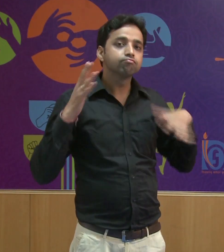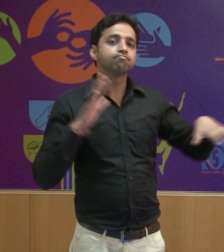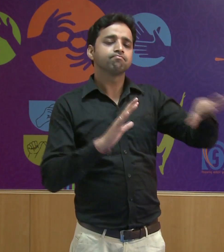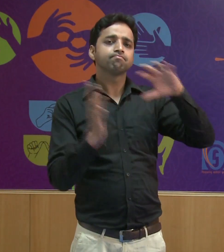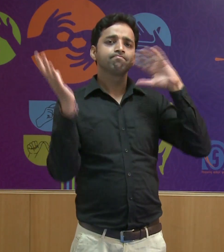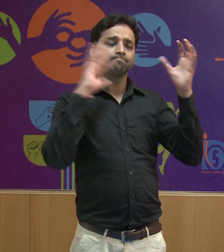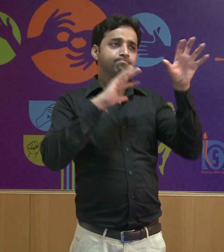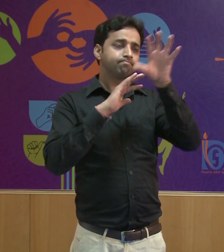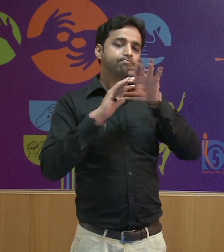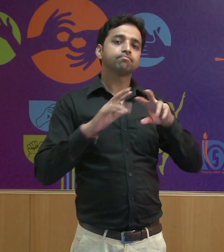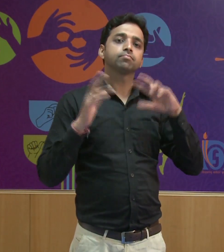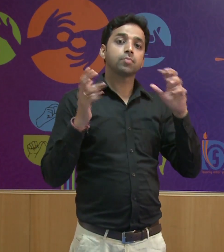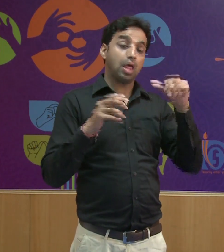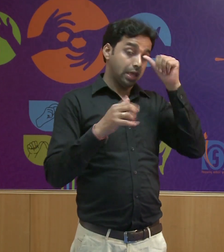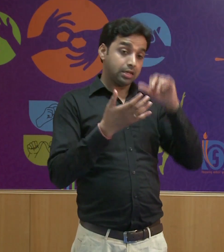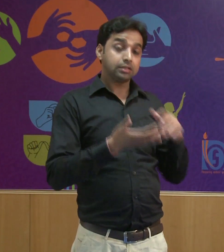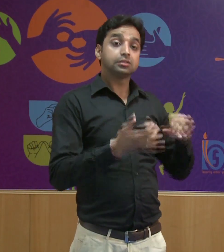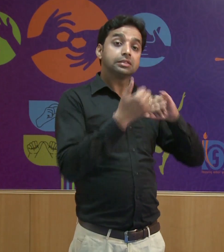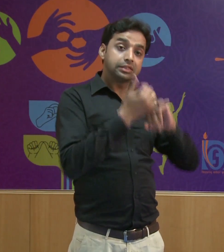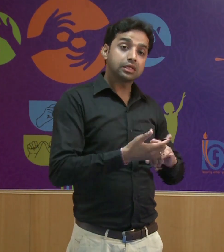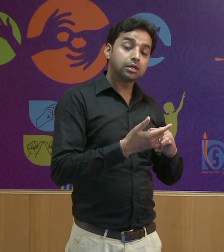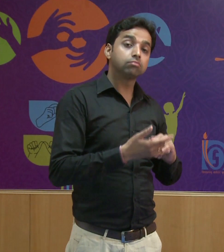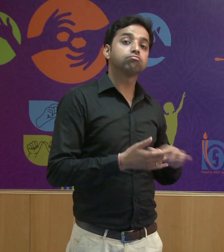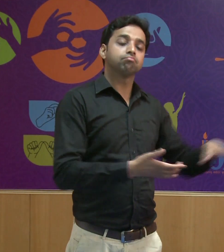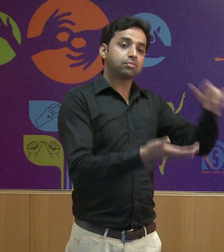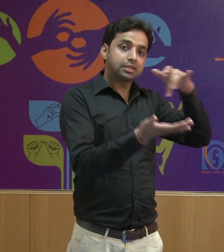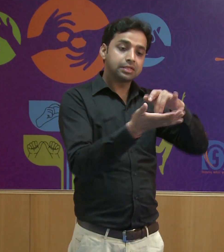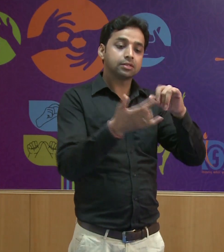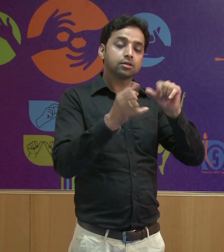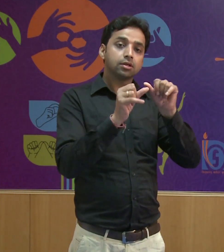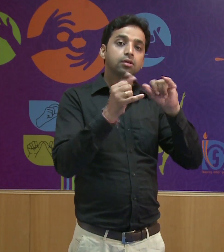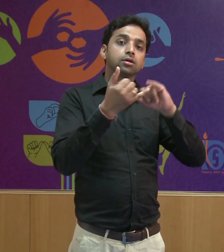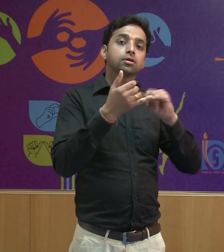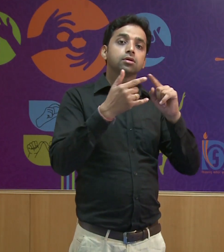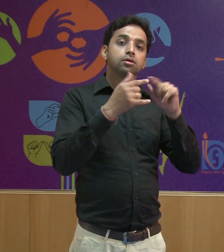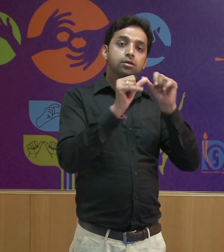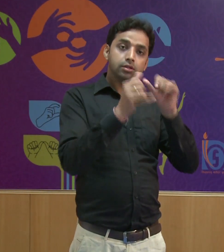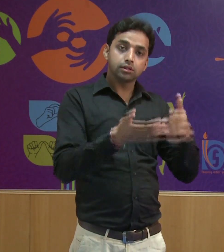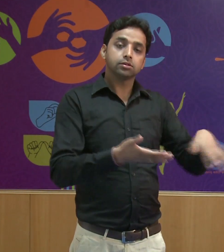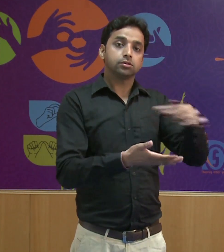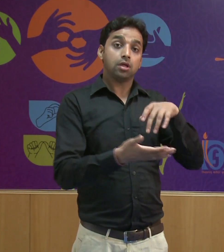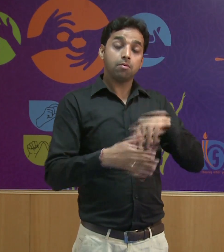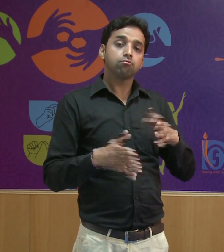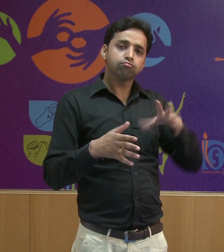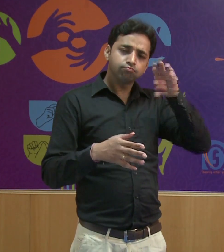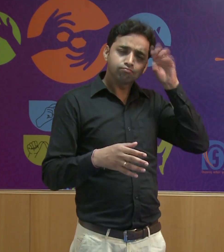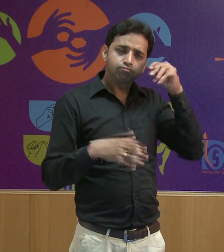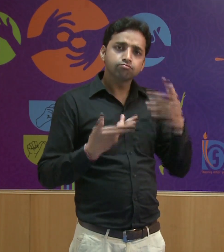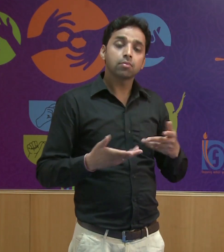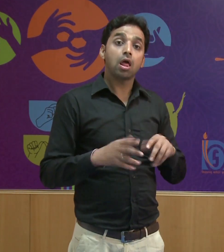countries of South and Central Asia. We also learnt about the role of